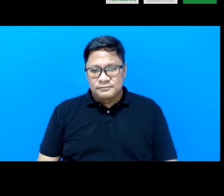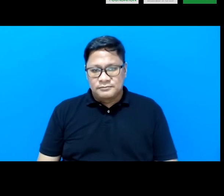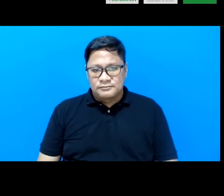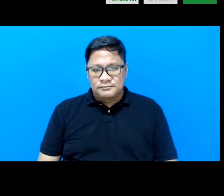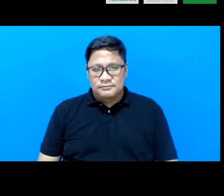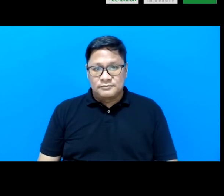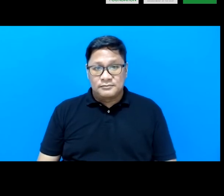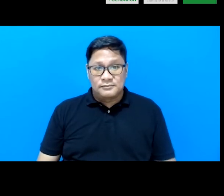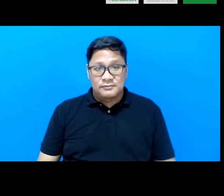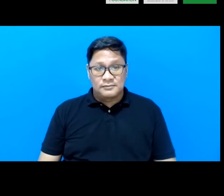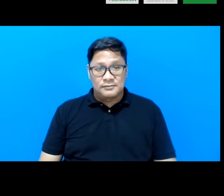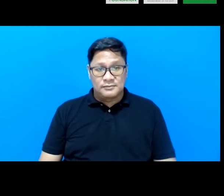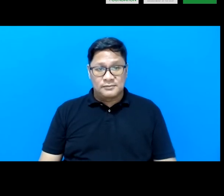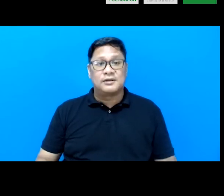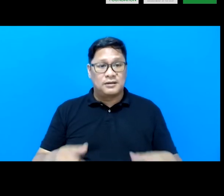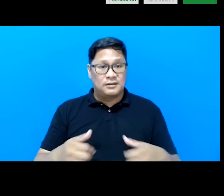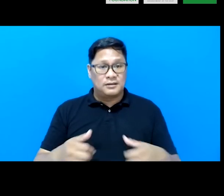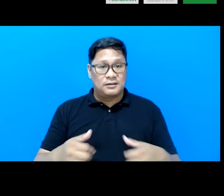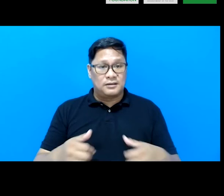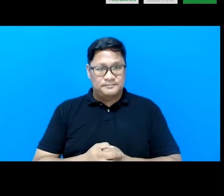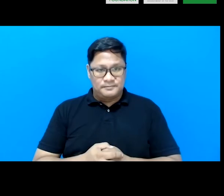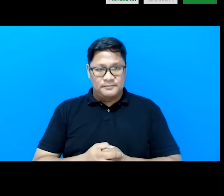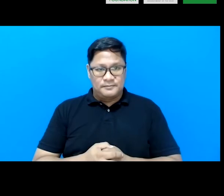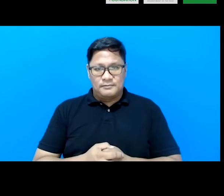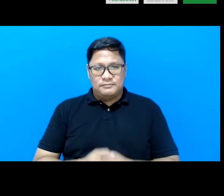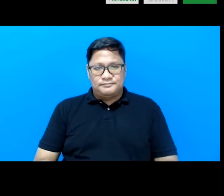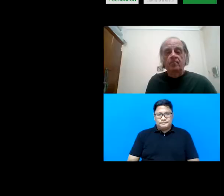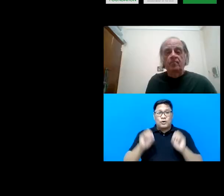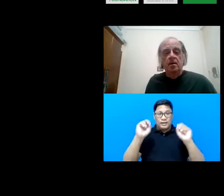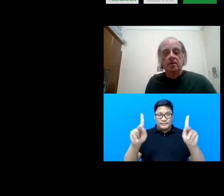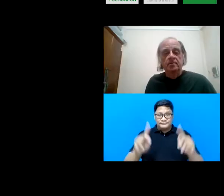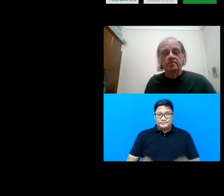All right, we're all here. Let me put up the screen. Okay.